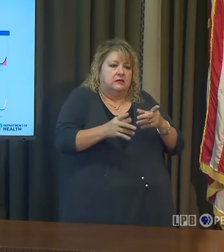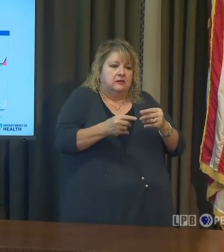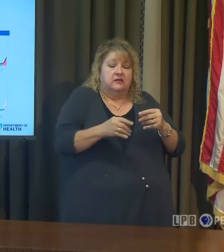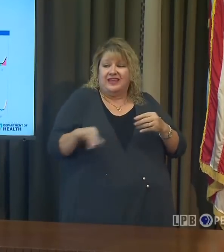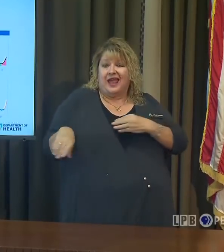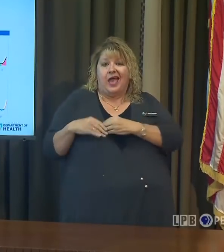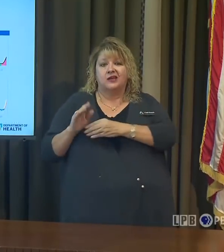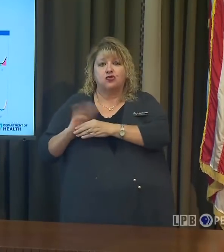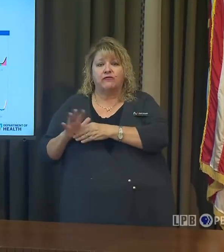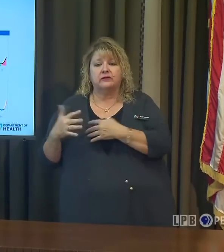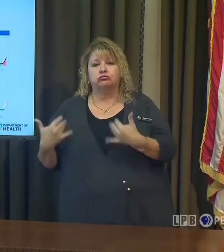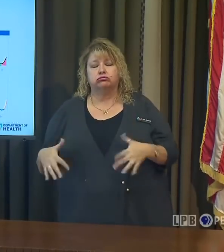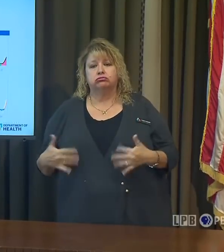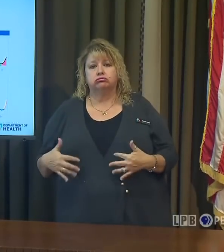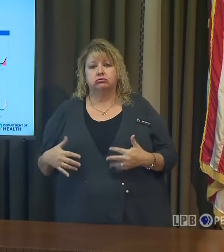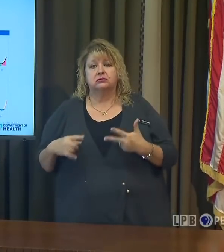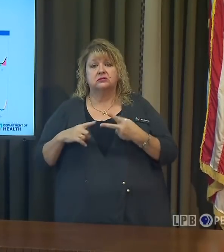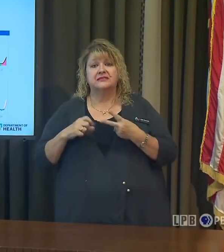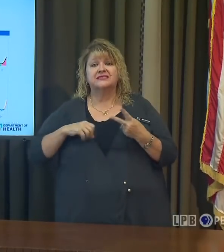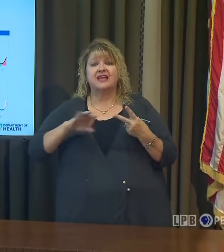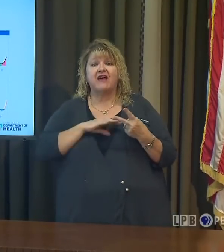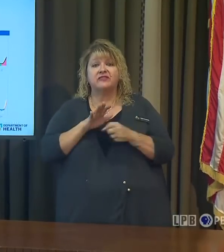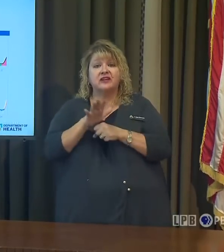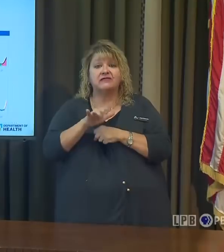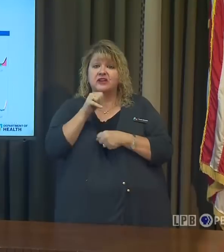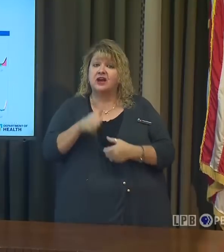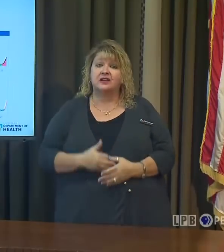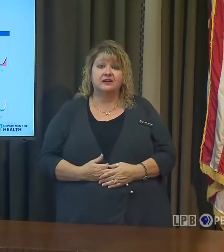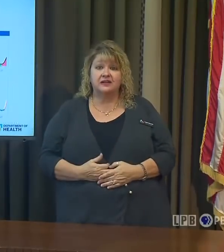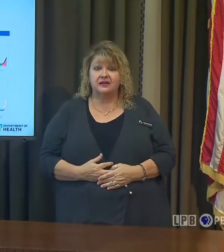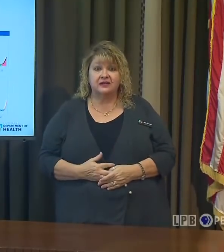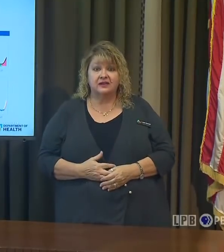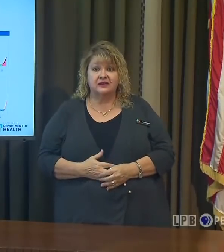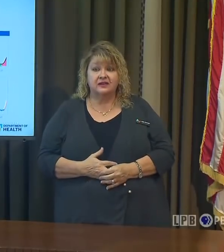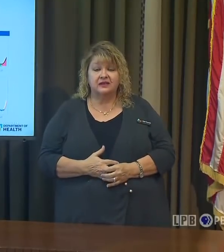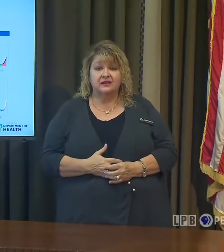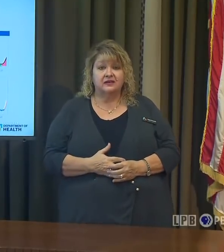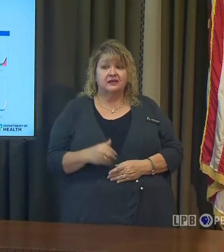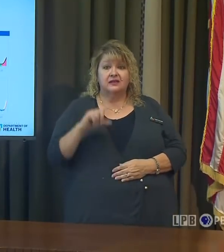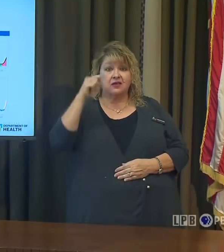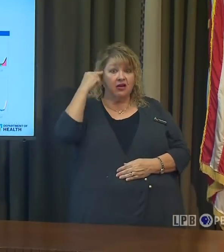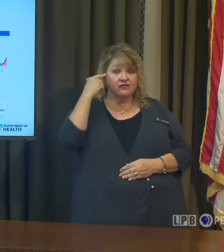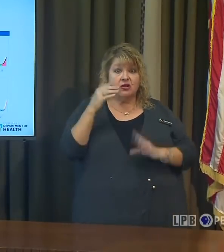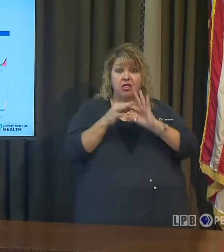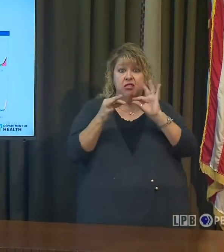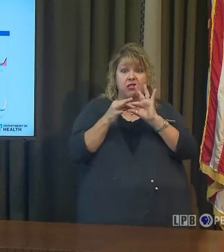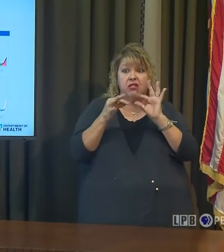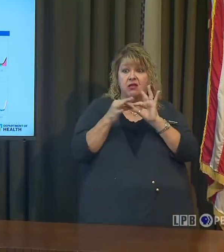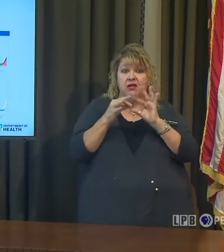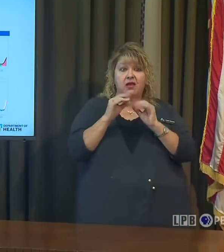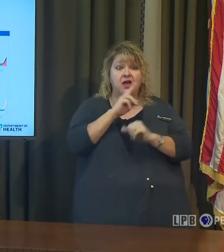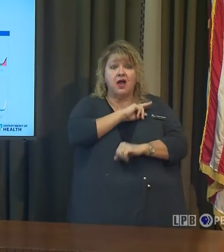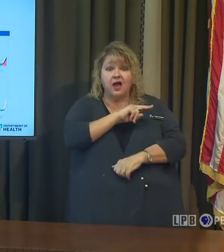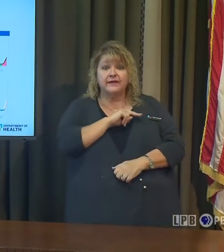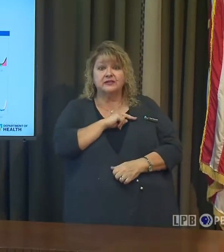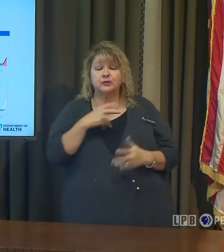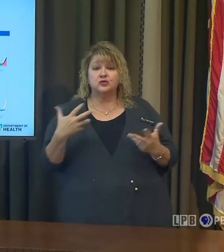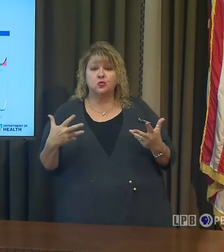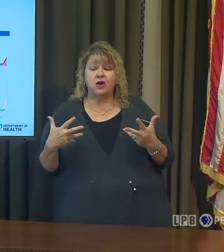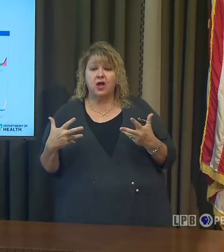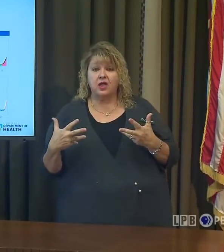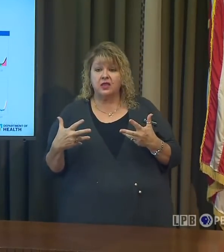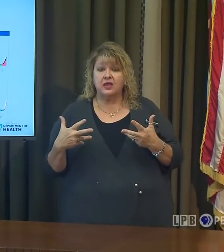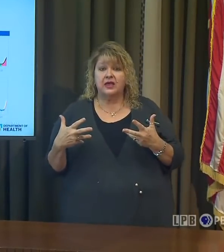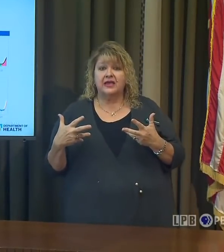challenging hospitals is staffing. And as the governor has mentioned a couple times now, hospitals are having a hard